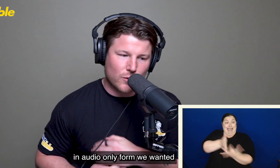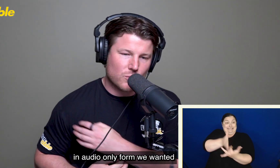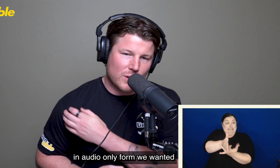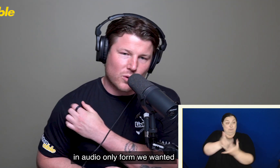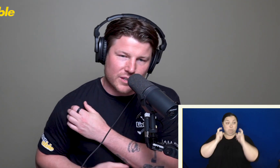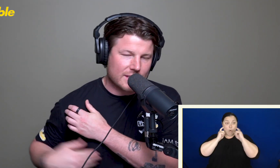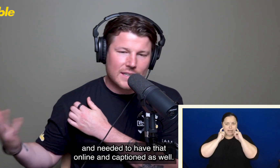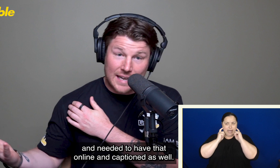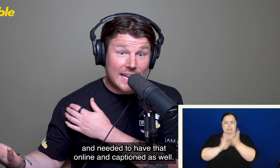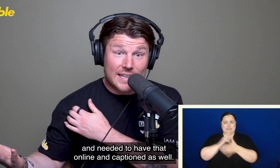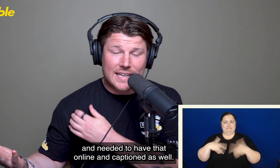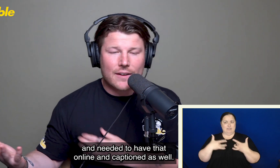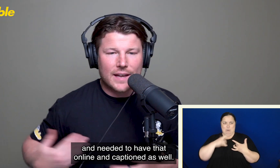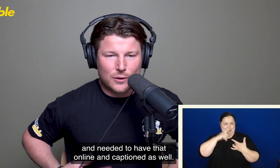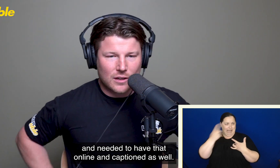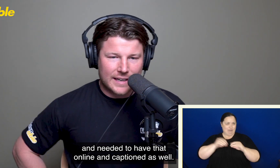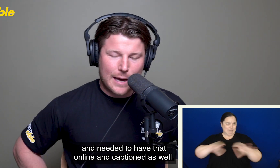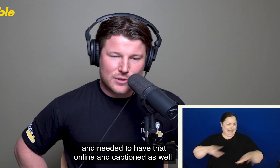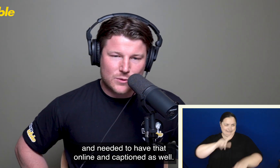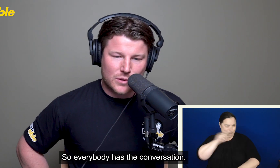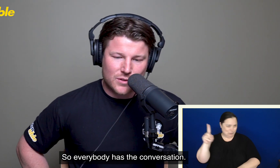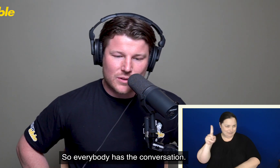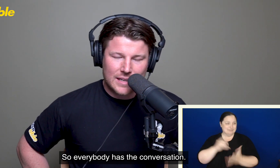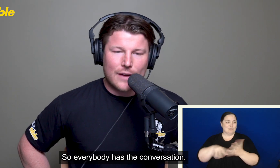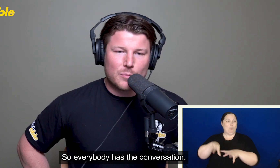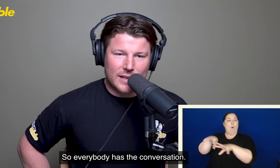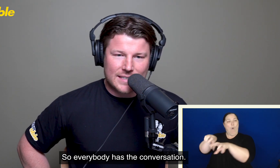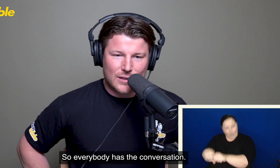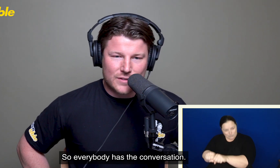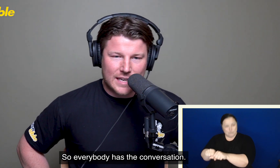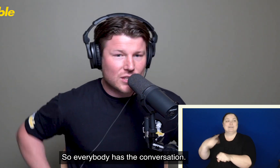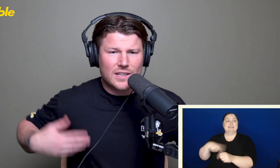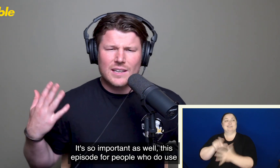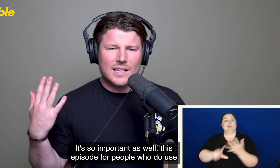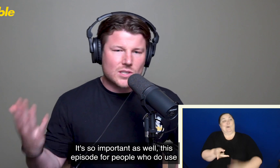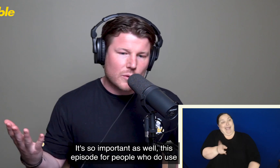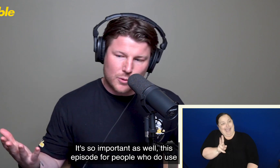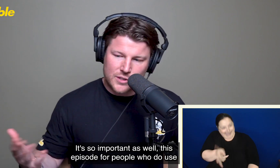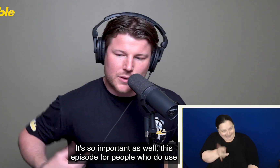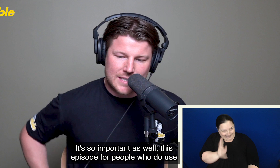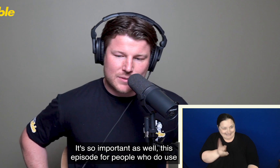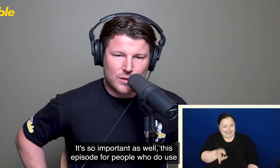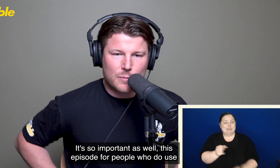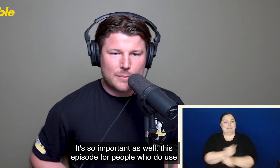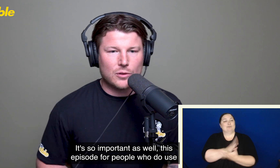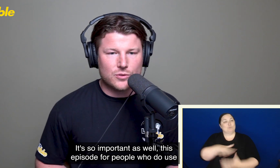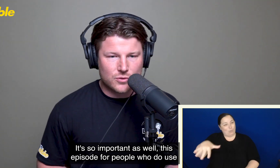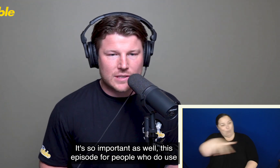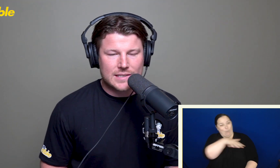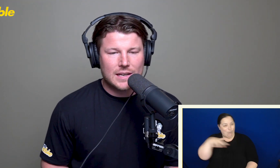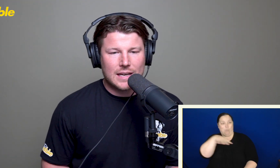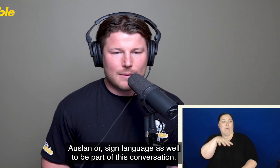audio-only form. We wanted and needed to have that online and captioned as well, so everybody has the conversation. It's so important as well, this episode, for people who